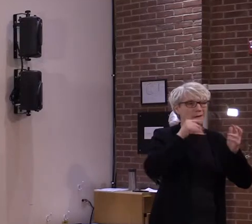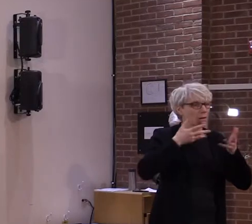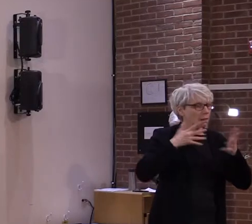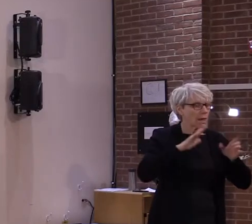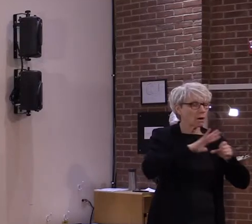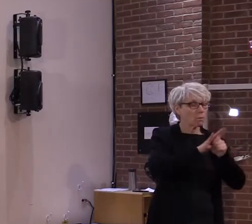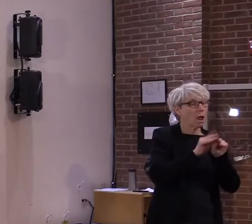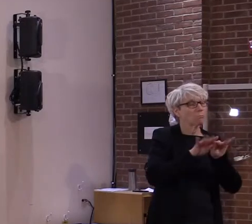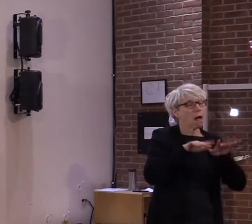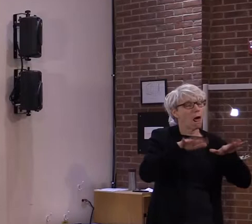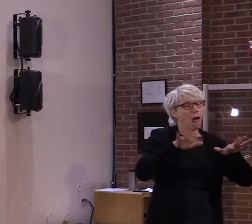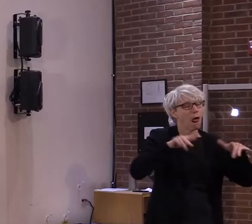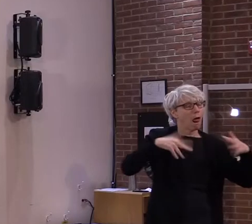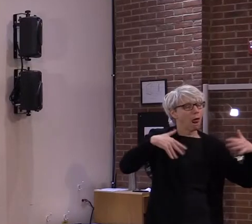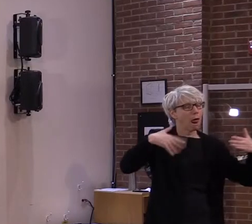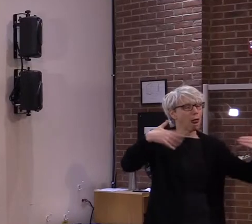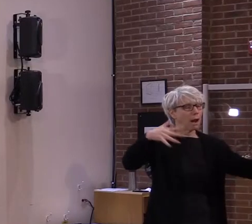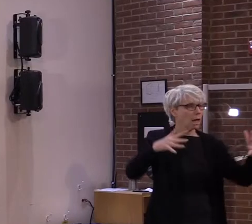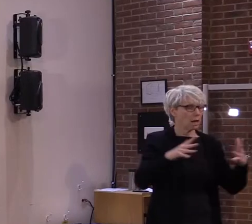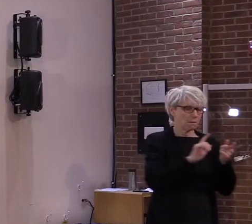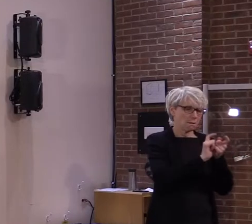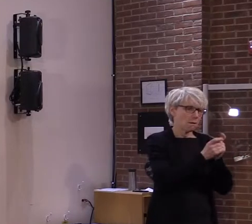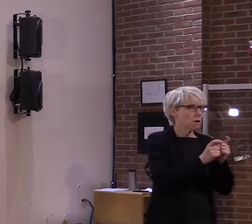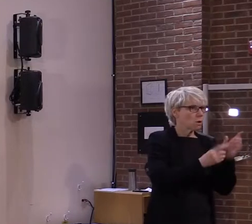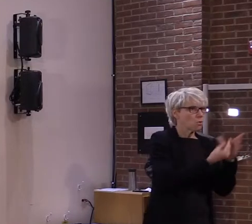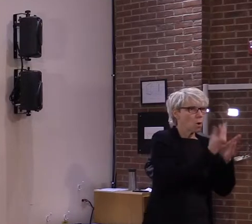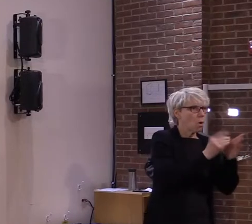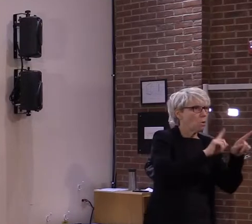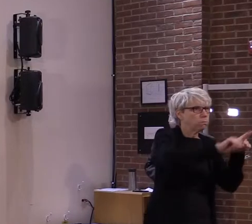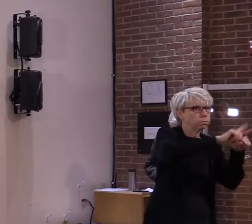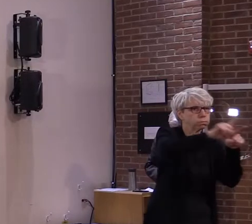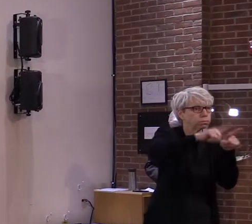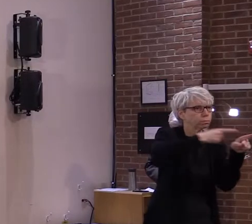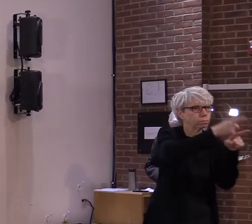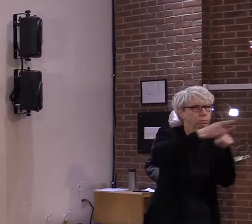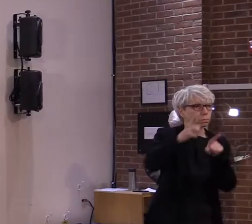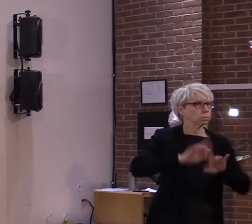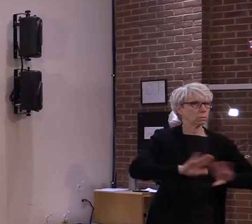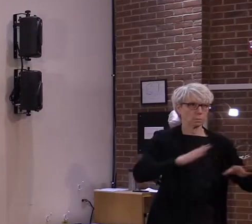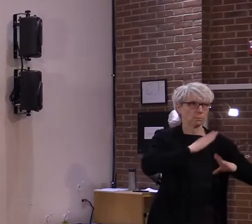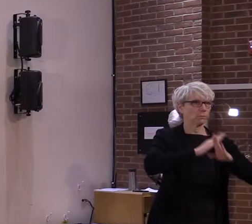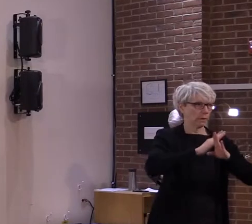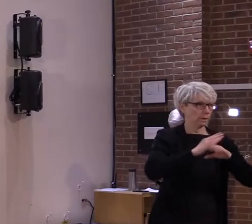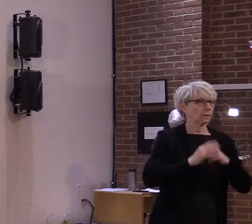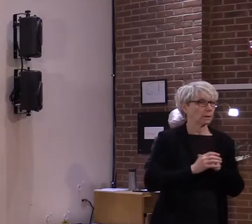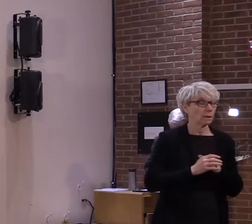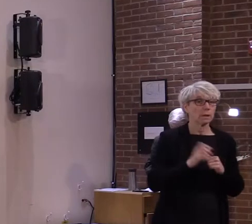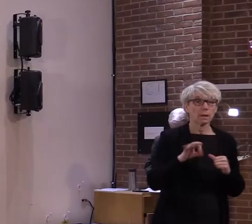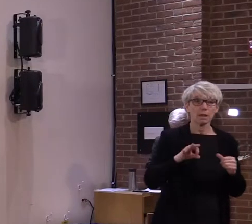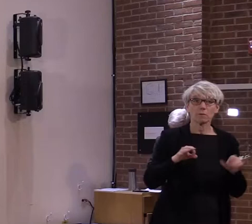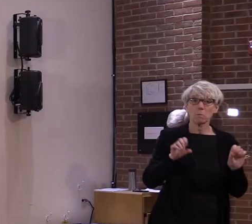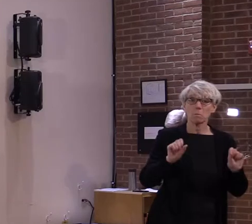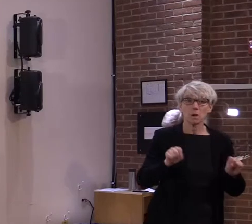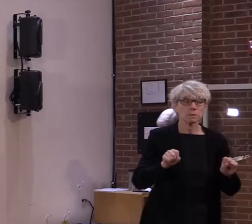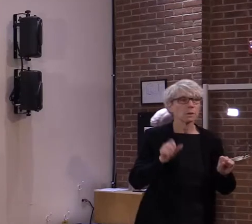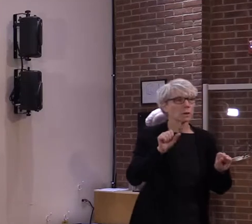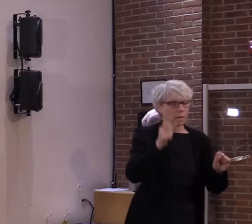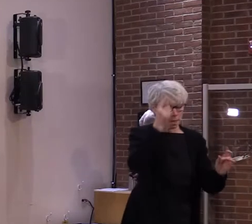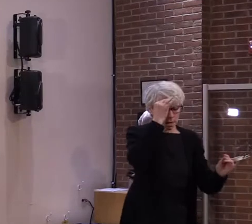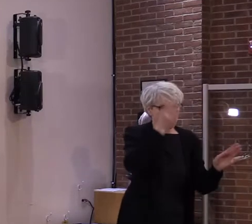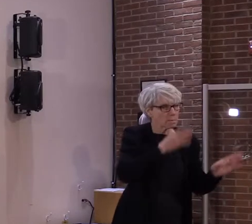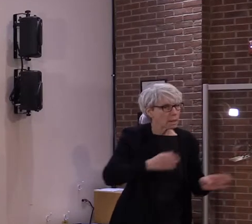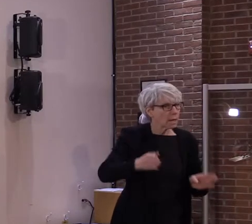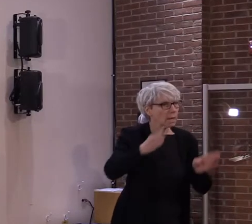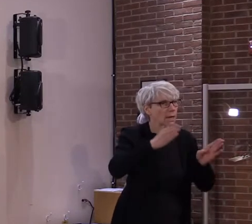here. And as we do this, we can move on planning the path ahead so we can